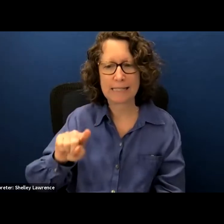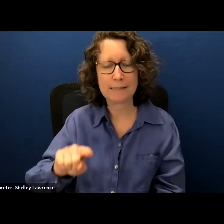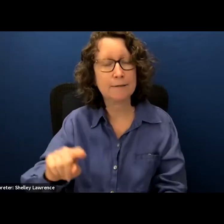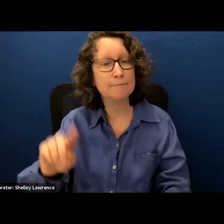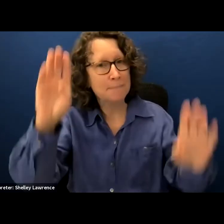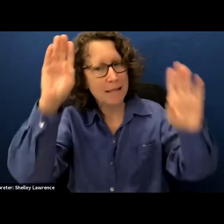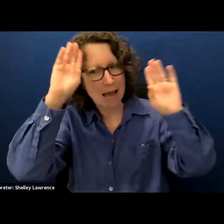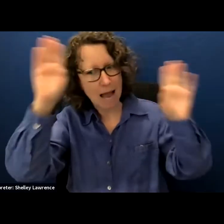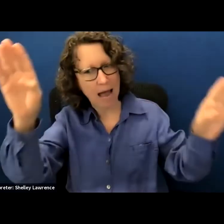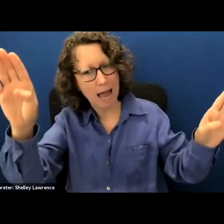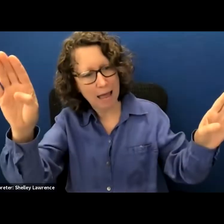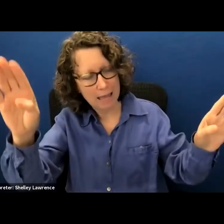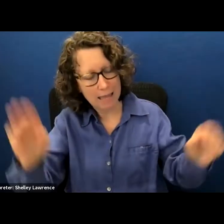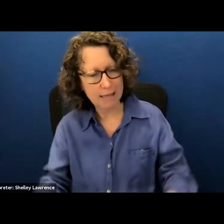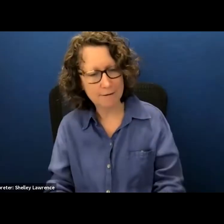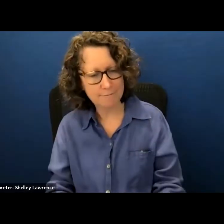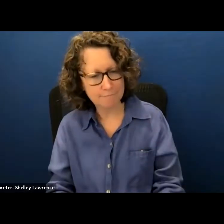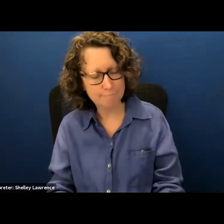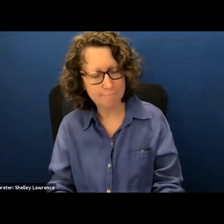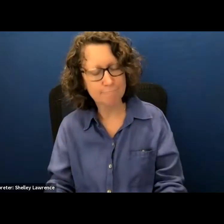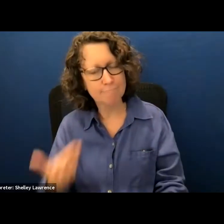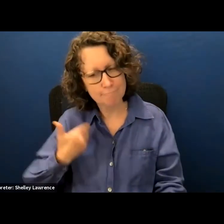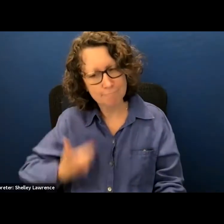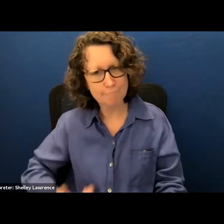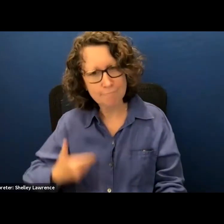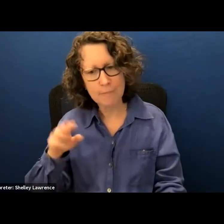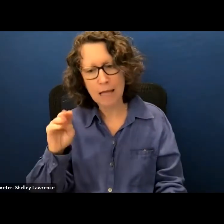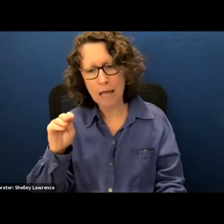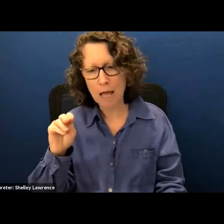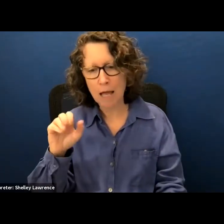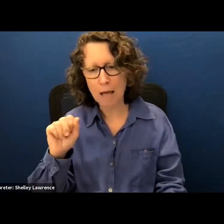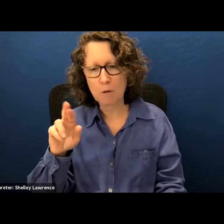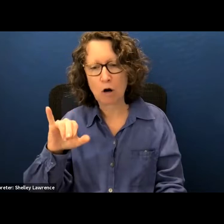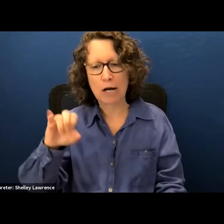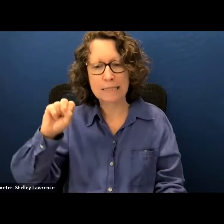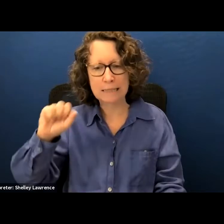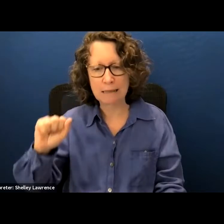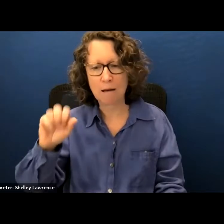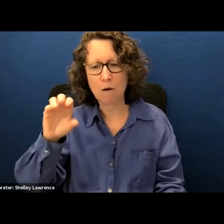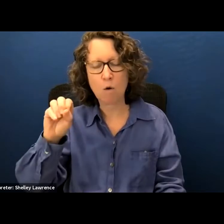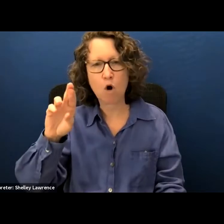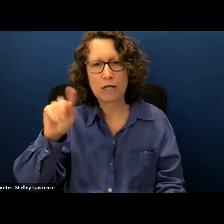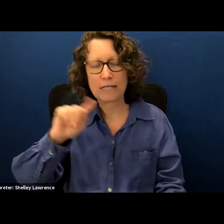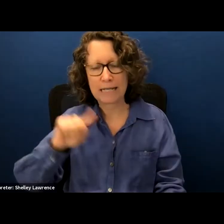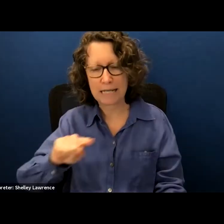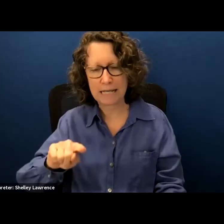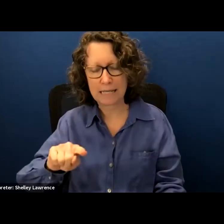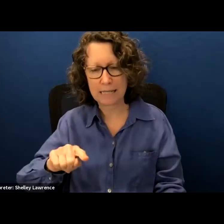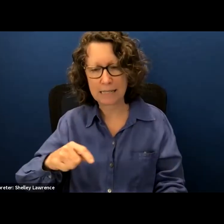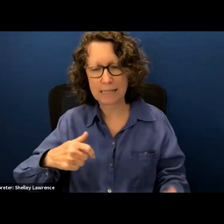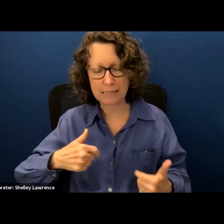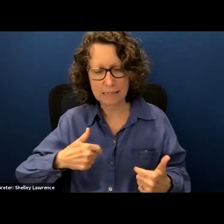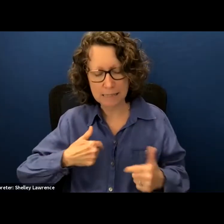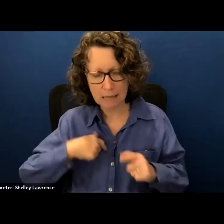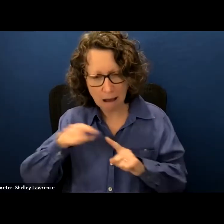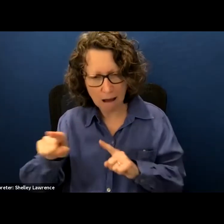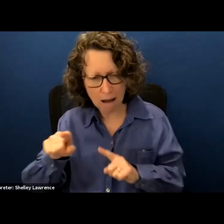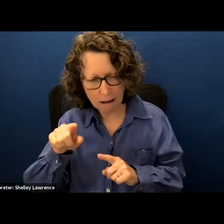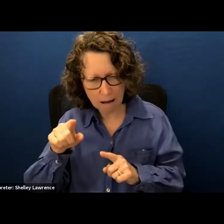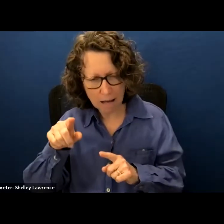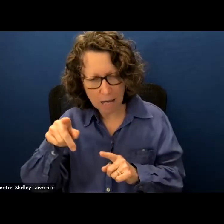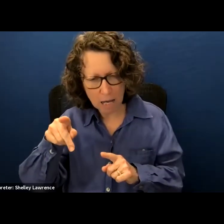Hi. Yeah, my name is Marissa Ortiz. I'm like a senior at Dos Pueblos High